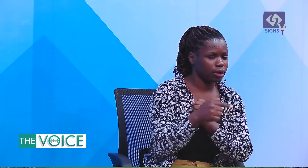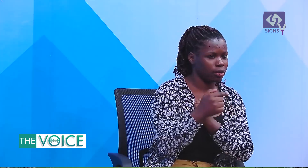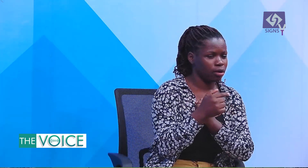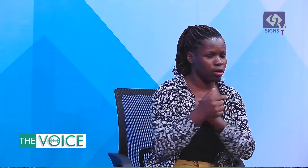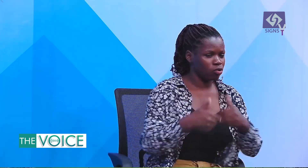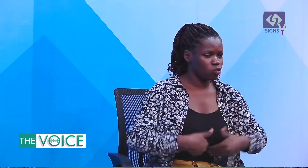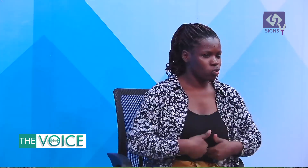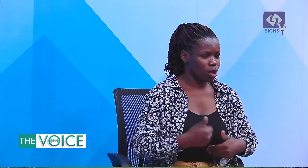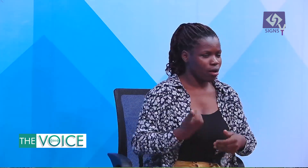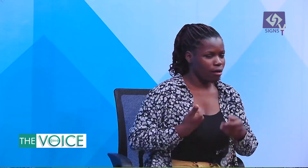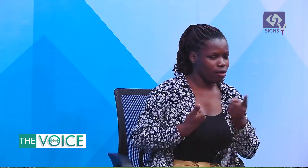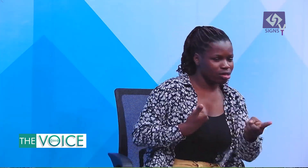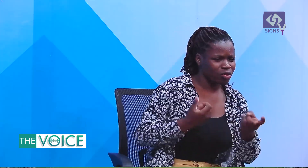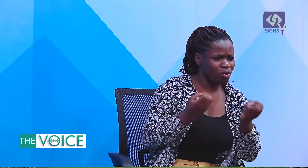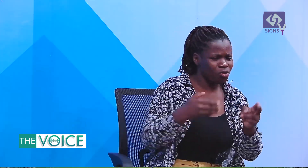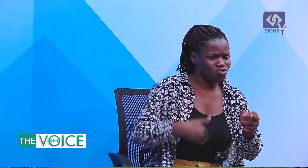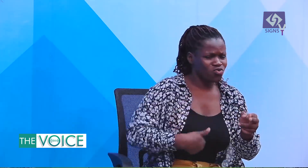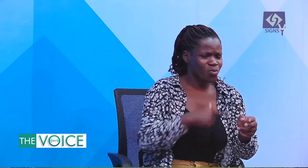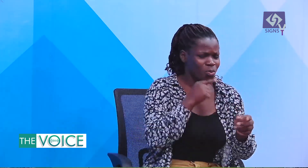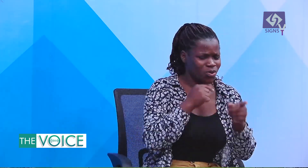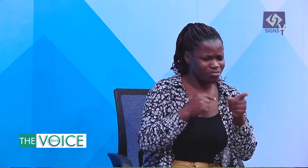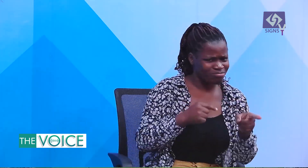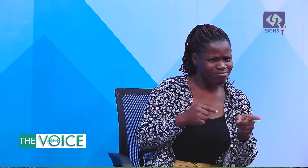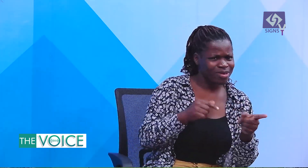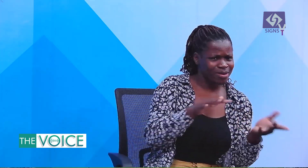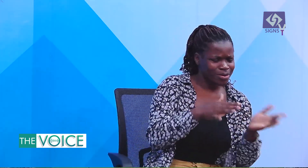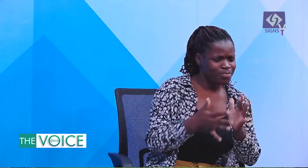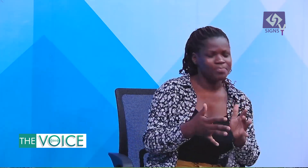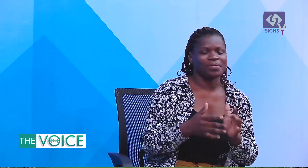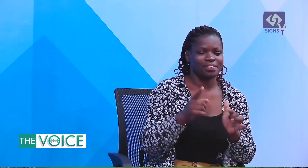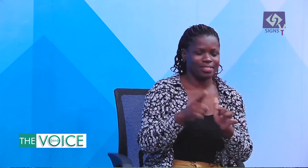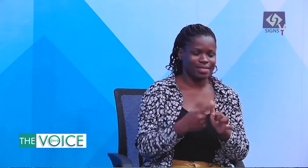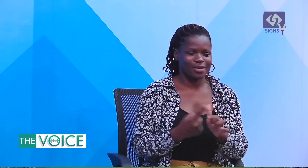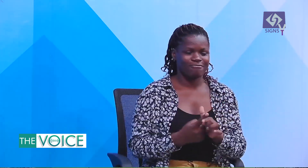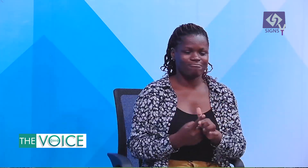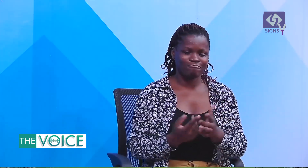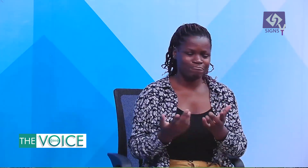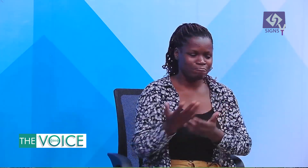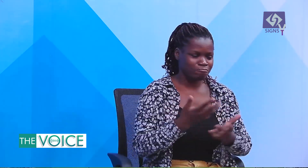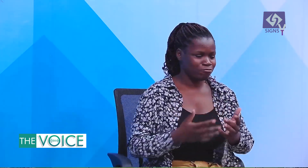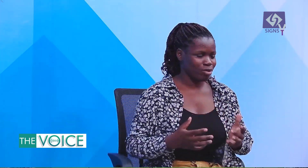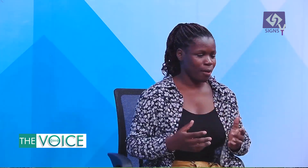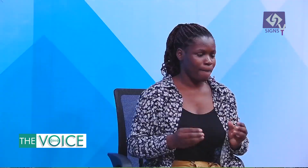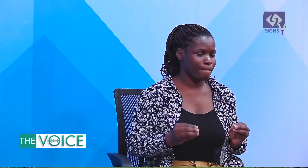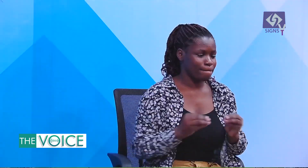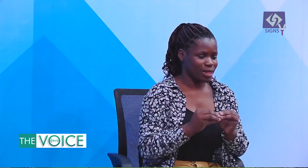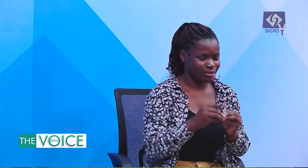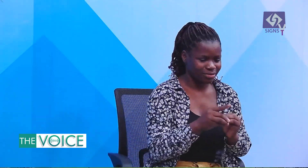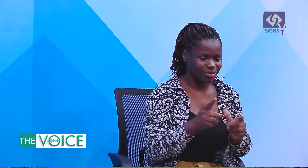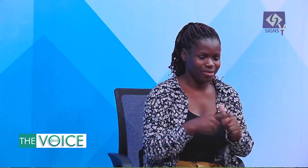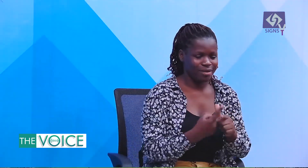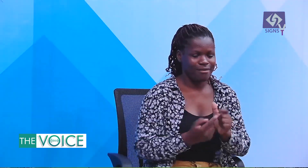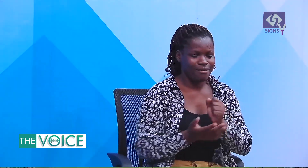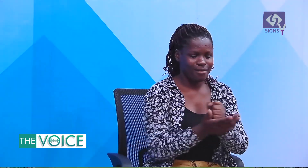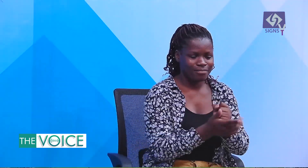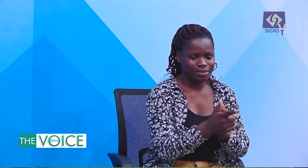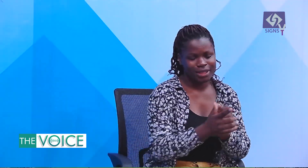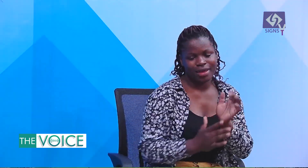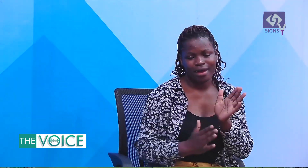I've learned in the organization, working with these young people, interacting with the young girls and the young boys, once